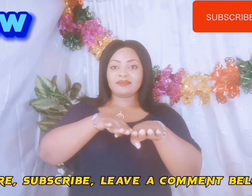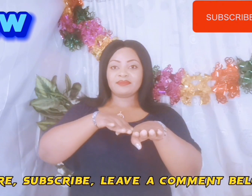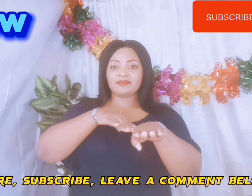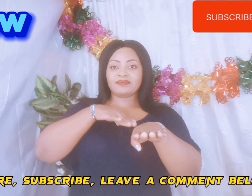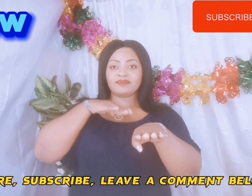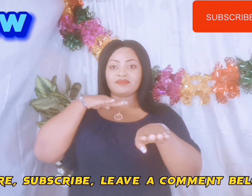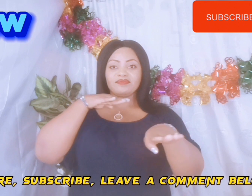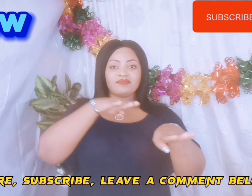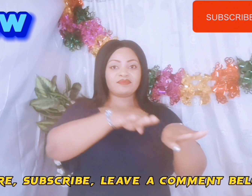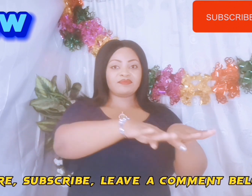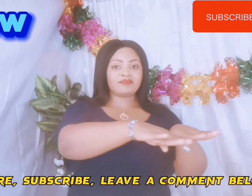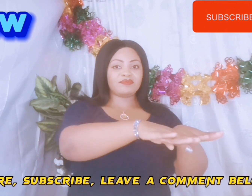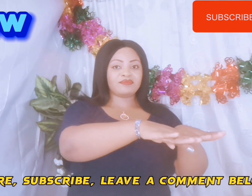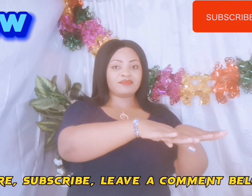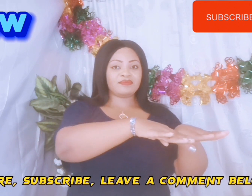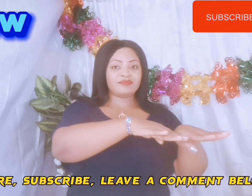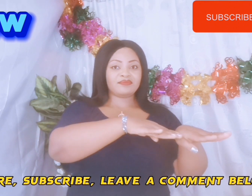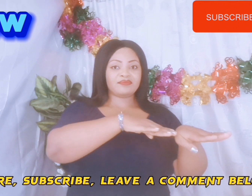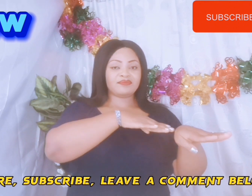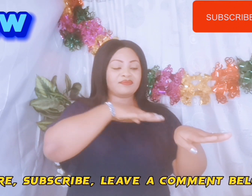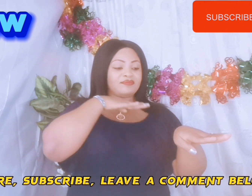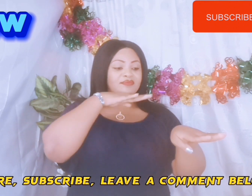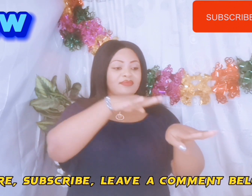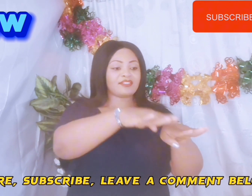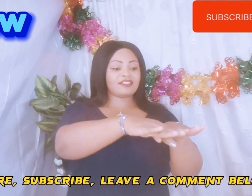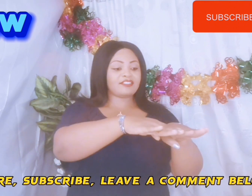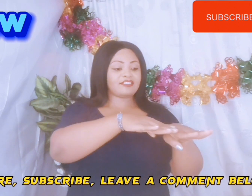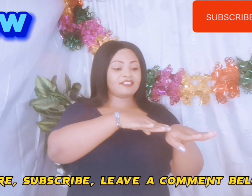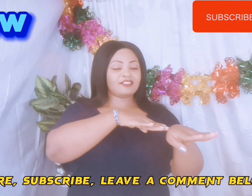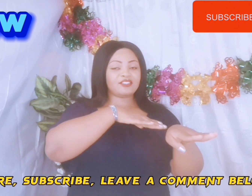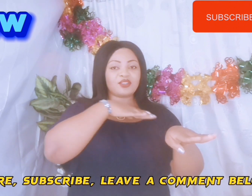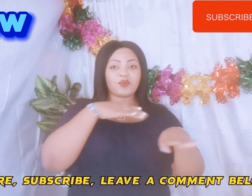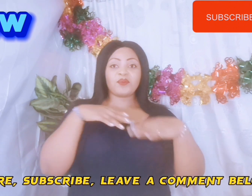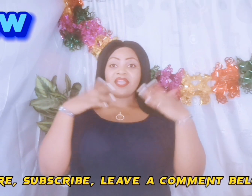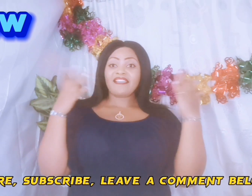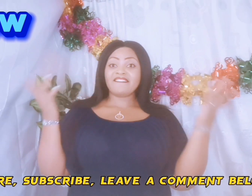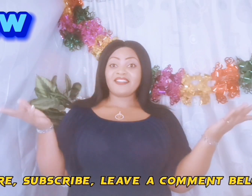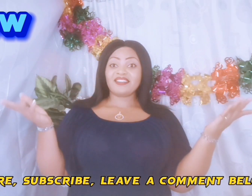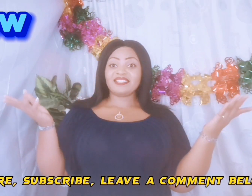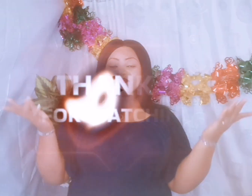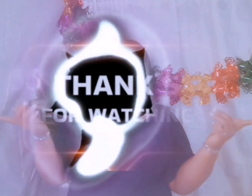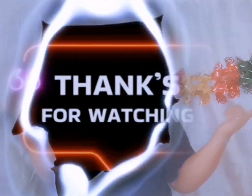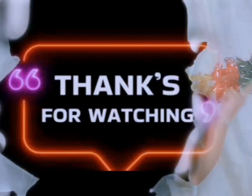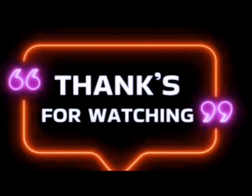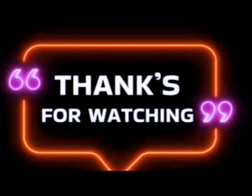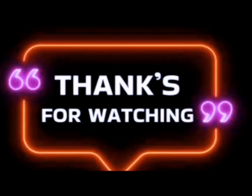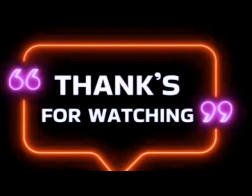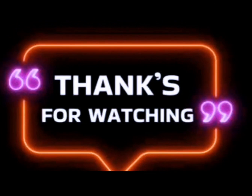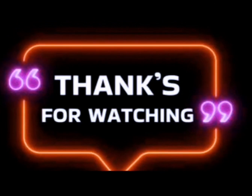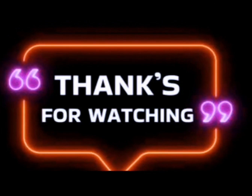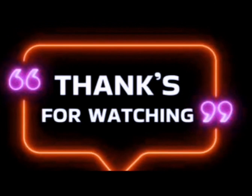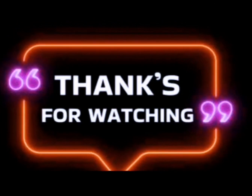Slow, slow, slow. Thank you.